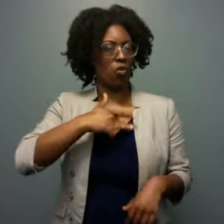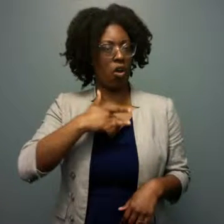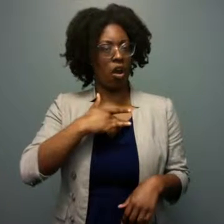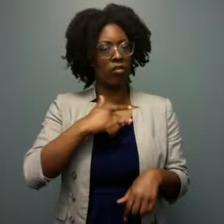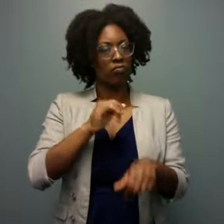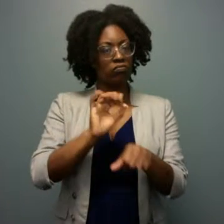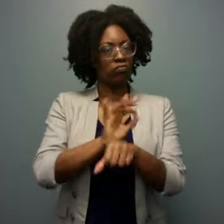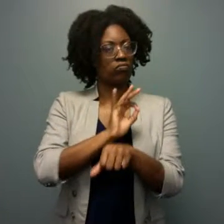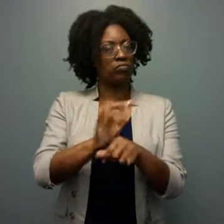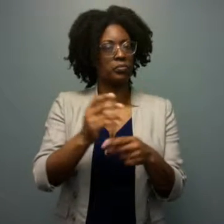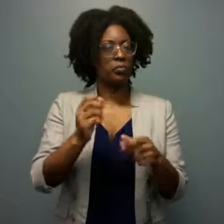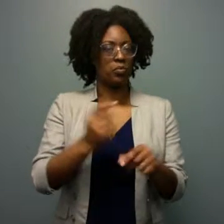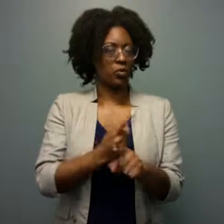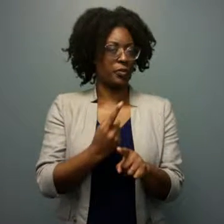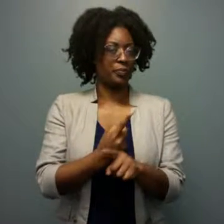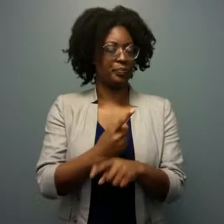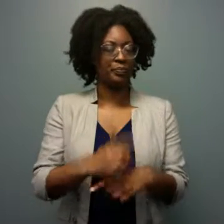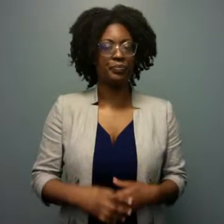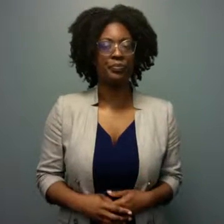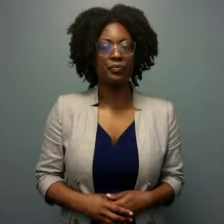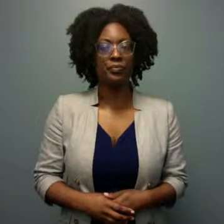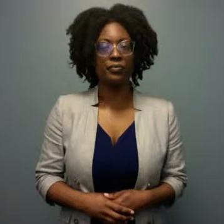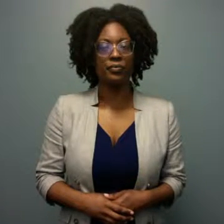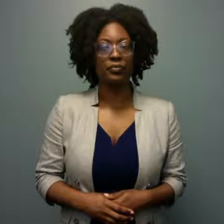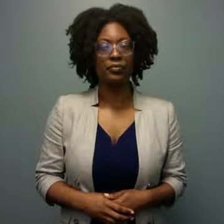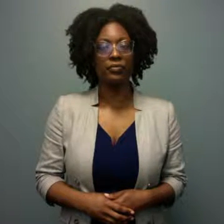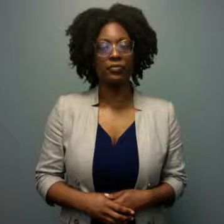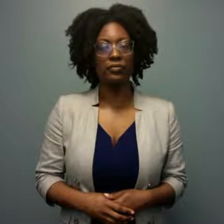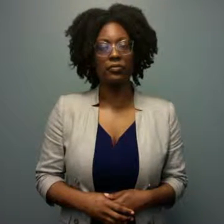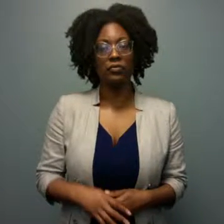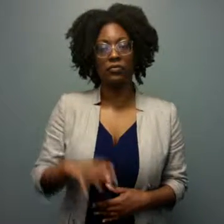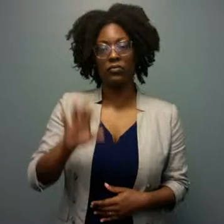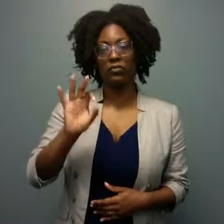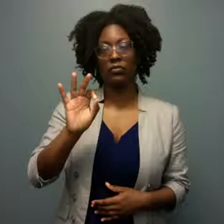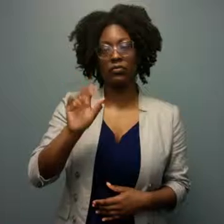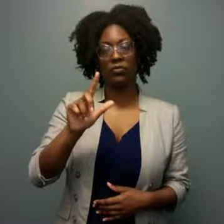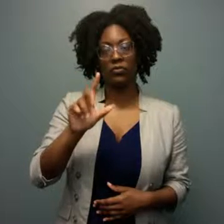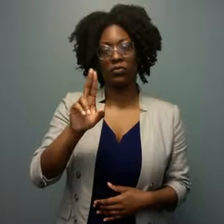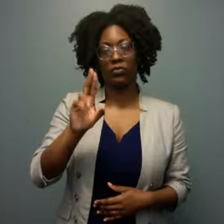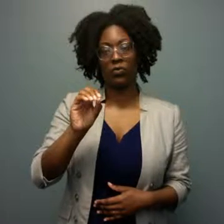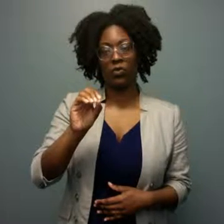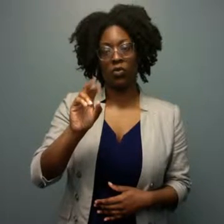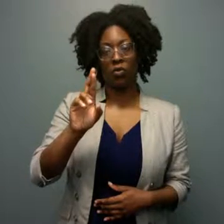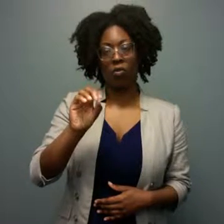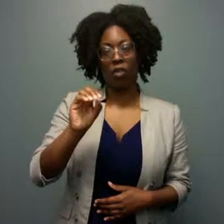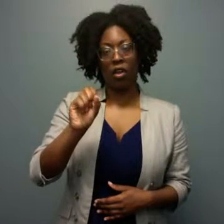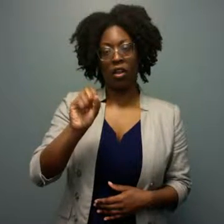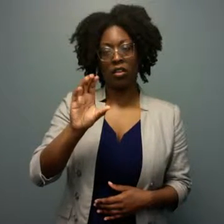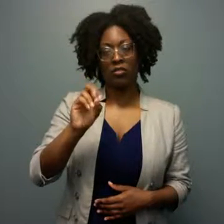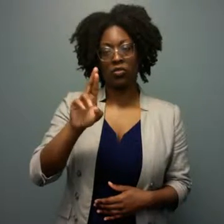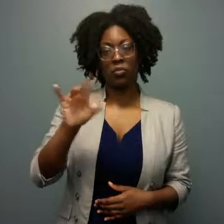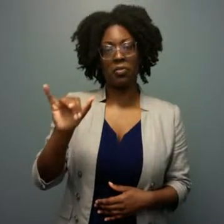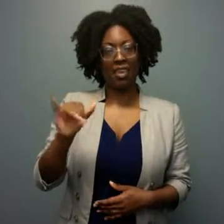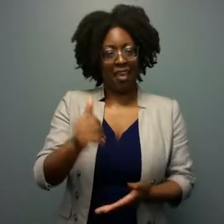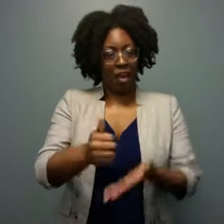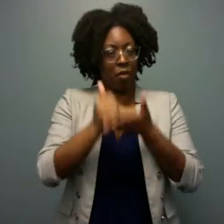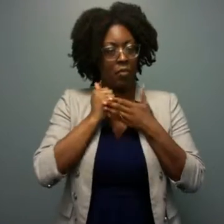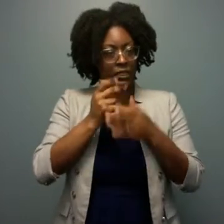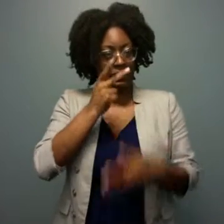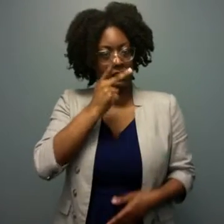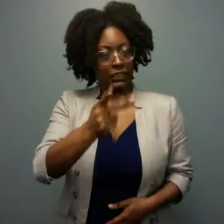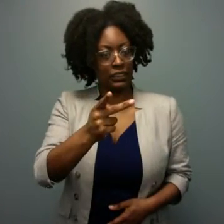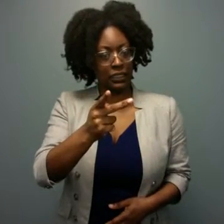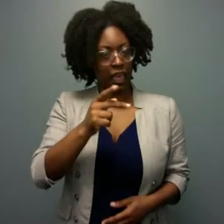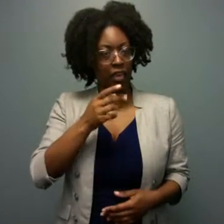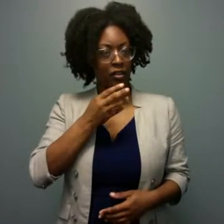all over. We use a continuous X-ray called fluoroscopy to see the injected dye. The cardiologist will also advance small